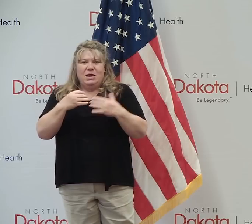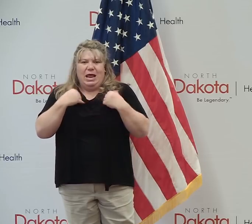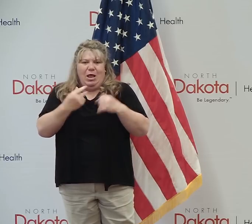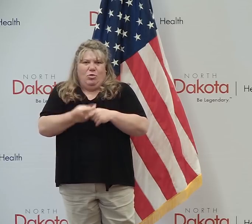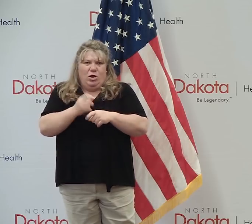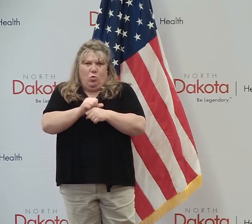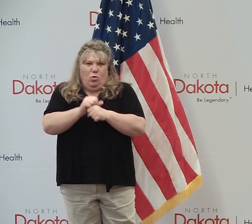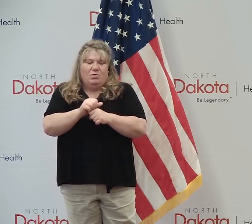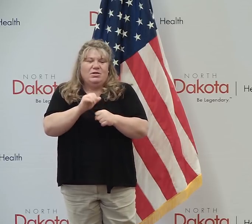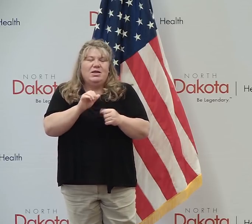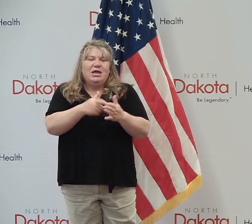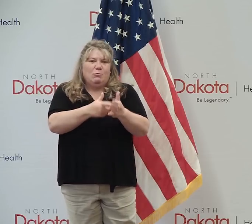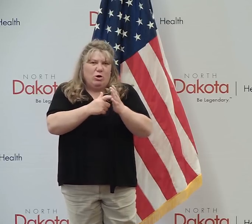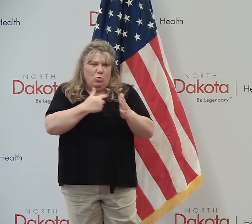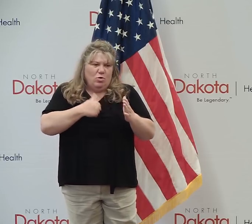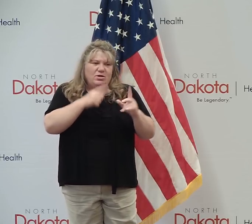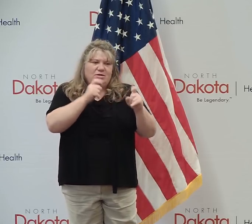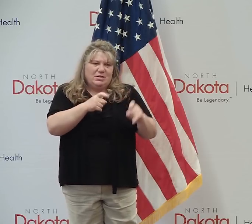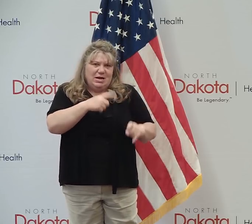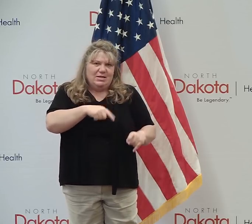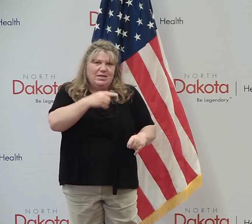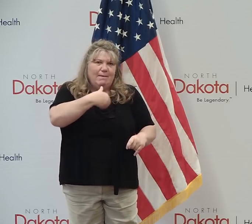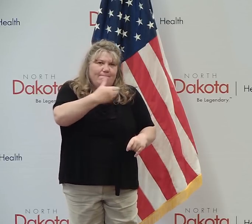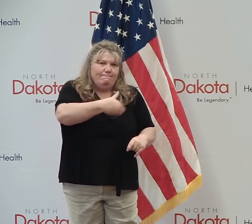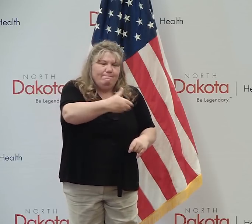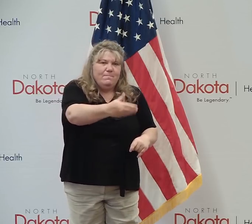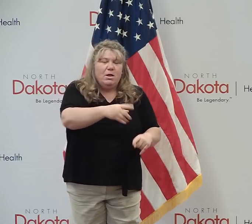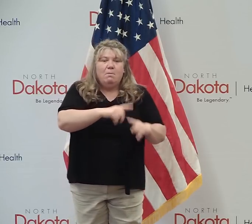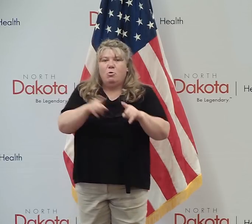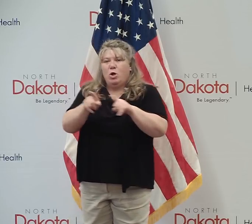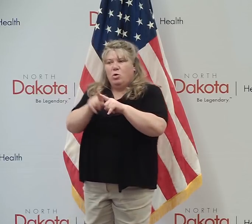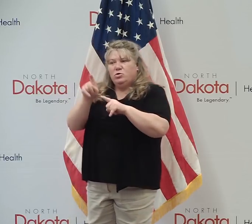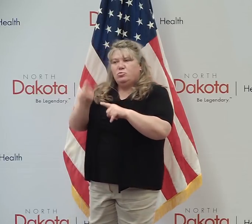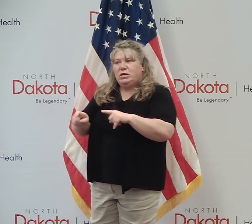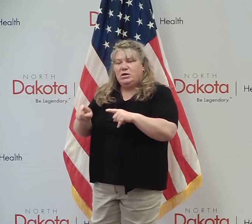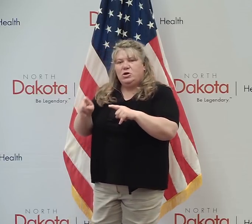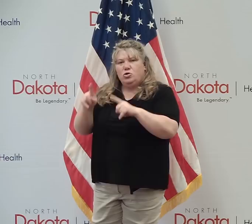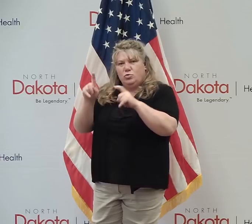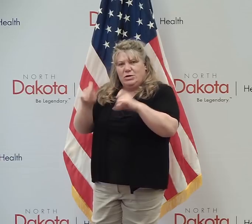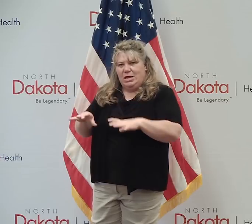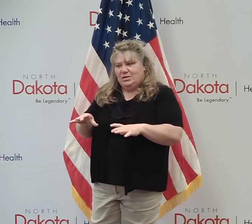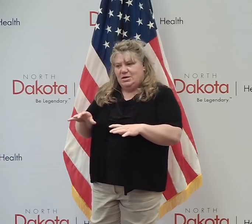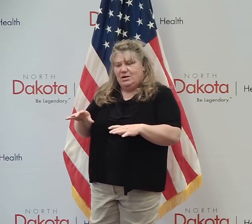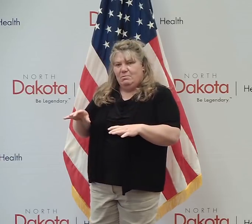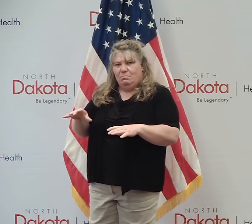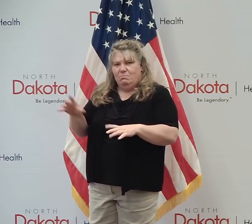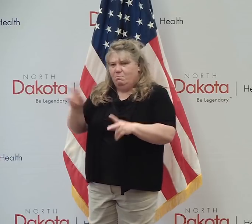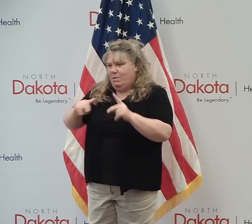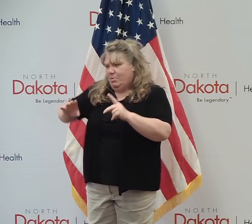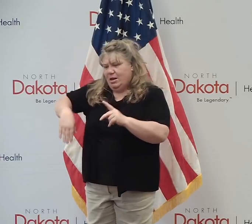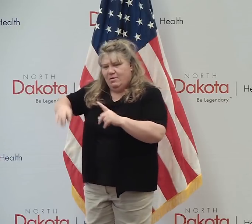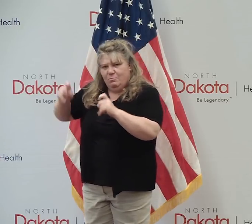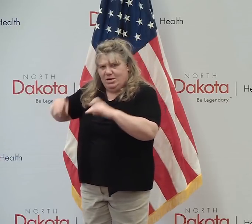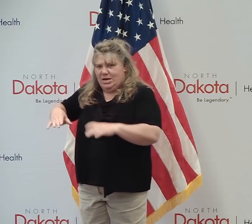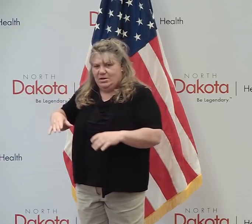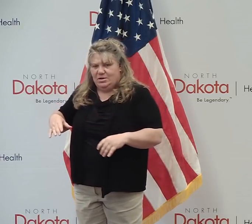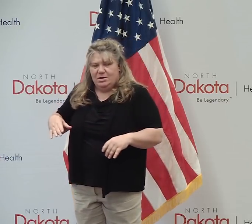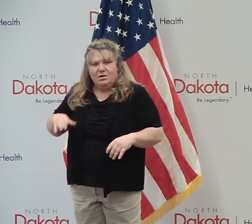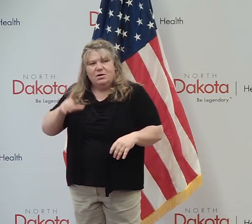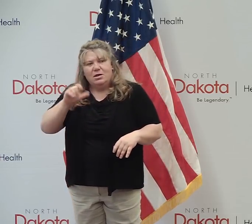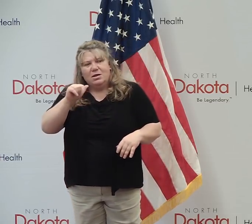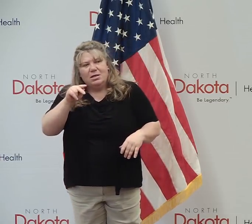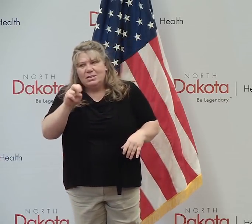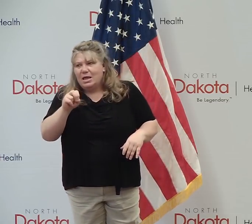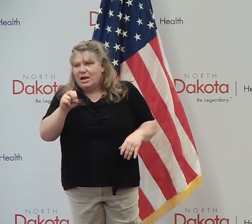repeat testing of those individuals. But we got to have the capacity to do both of those. Okay, Lane and then